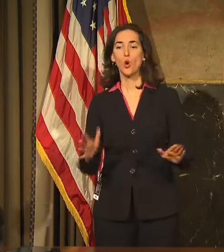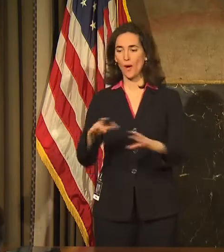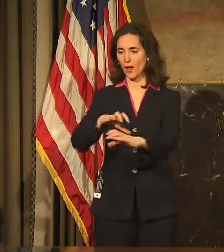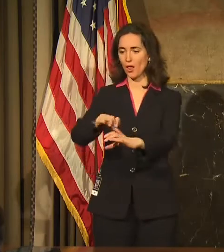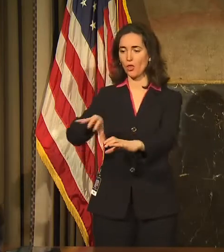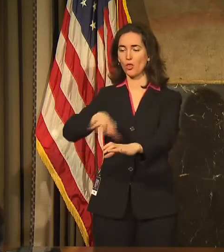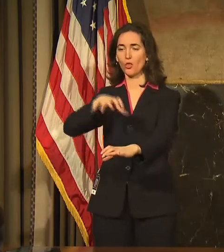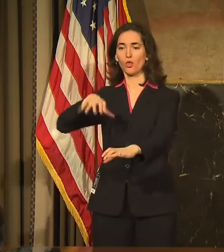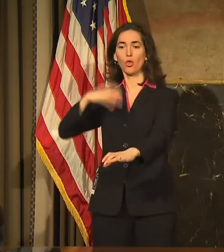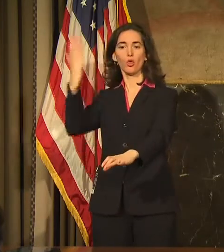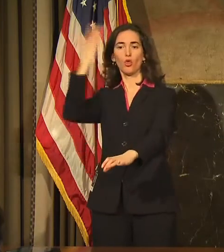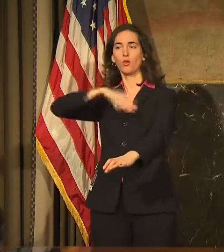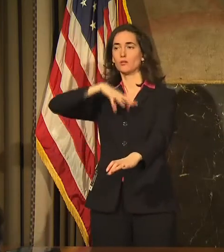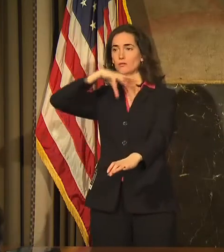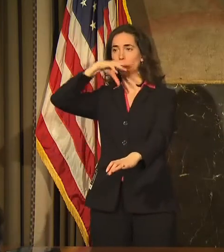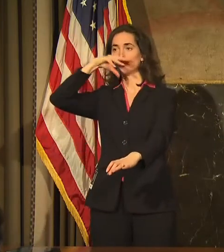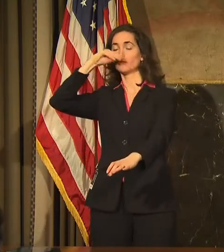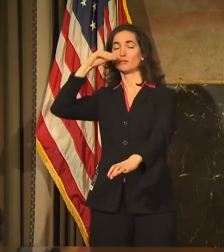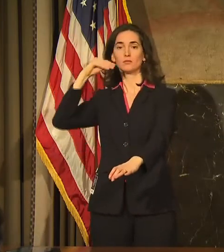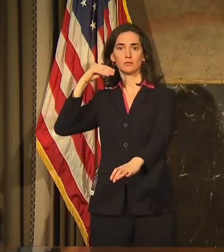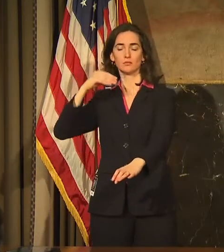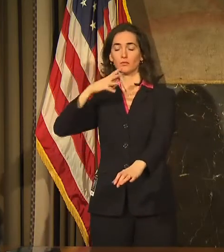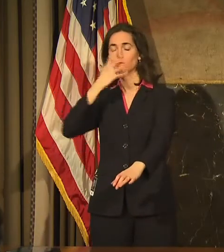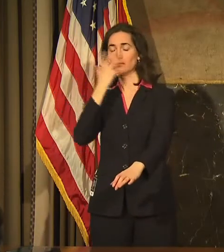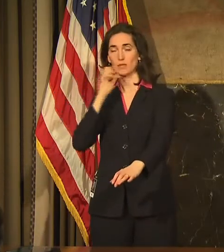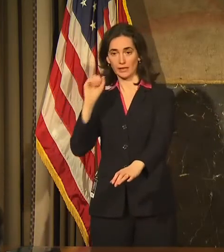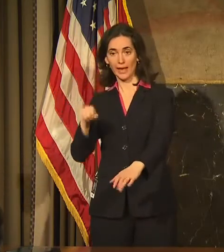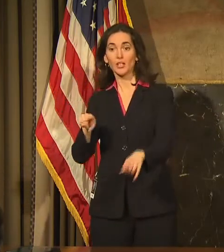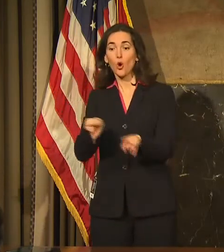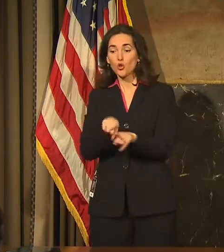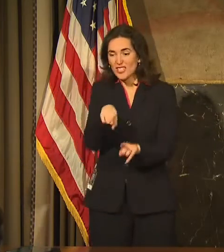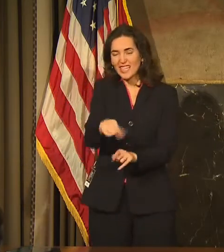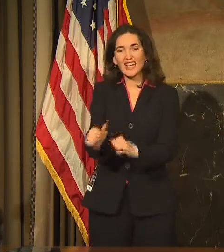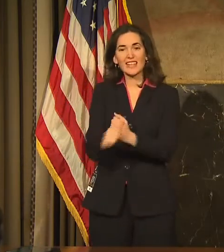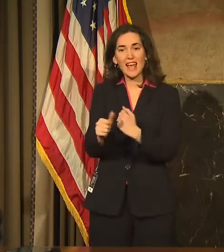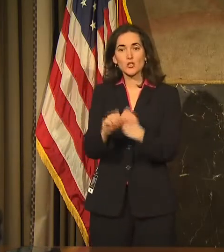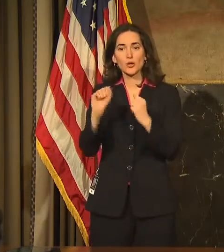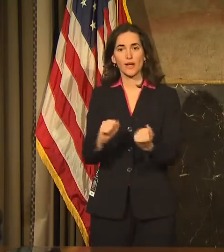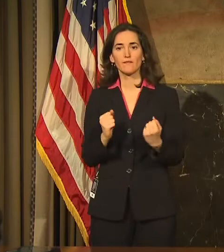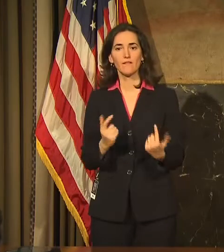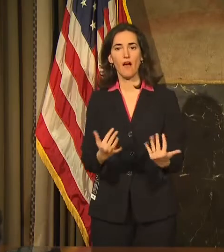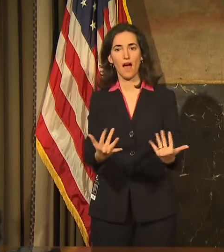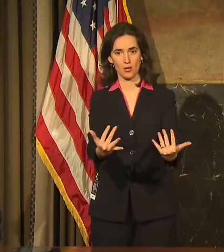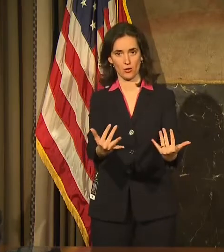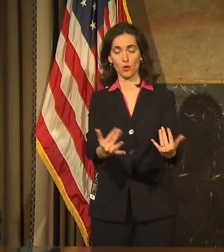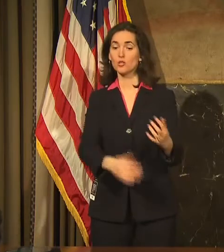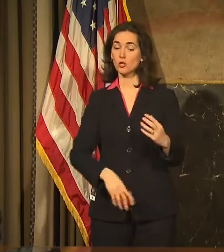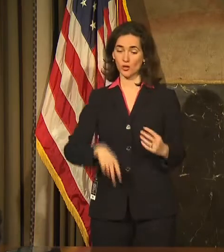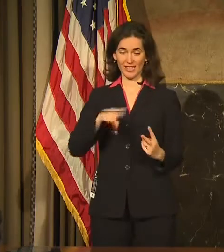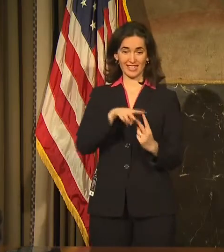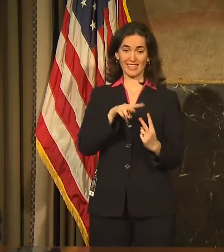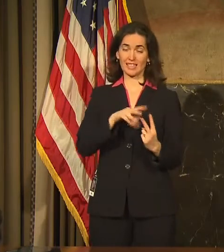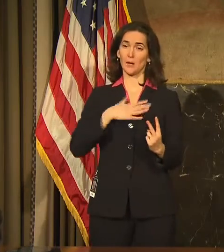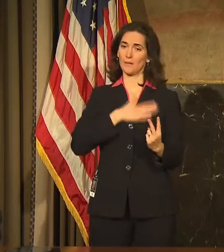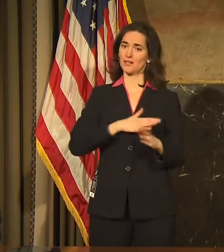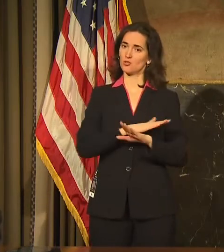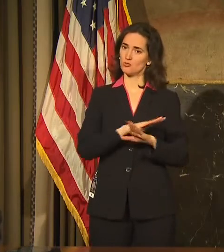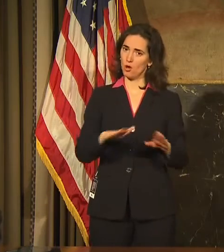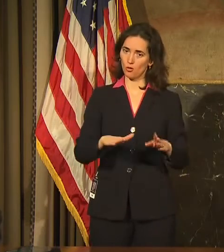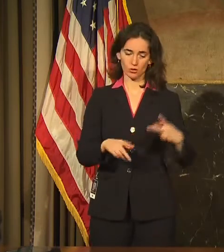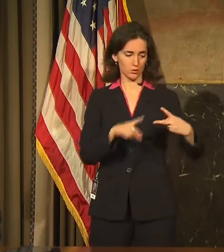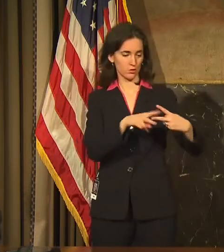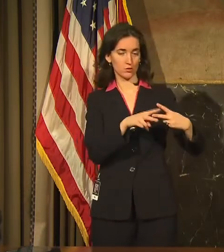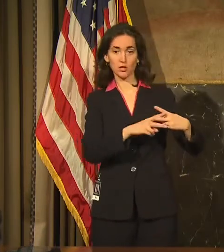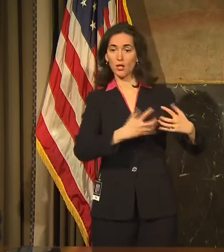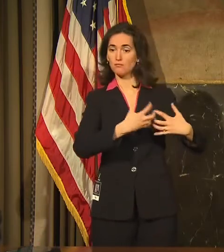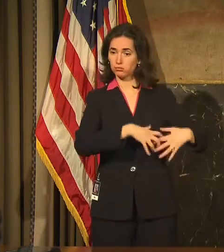and it also is a pretty large fire risk in and of itself. Those are two things that can help prevent making a bad situation